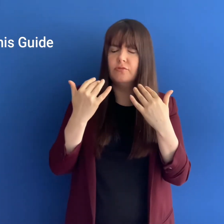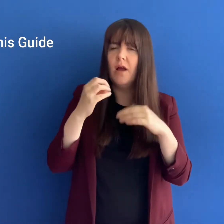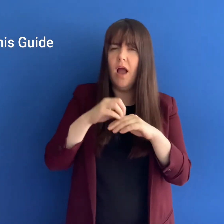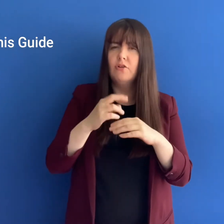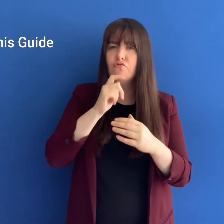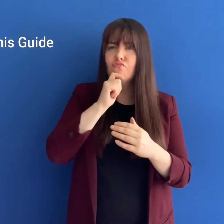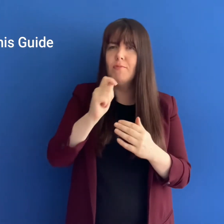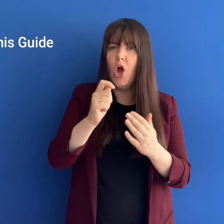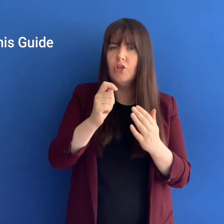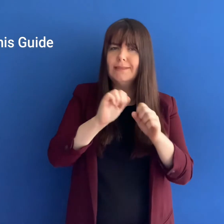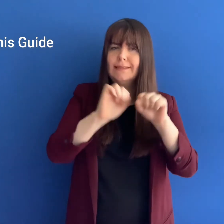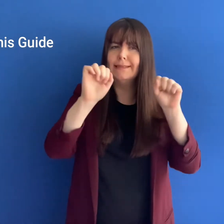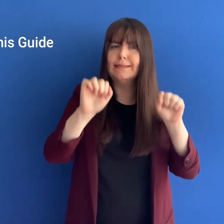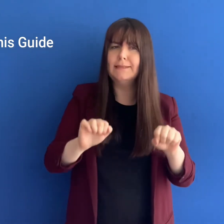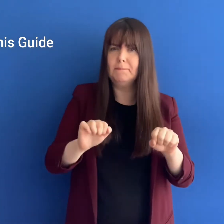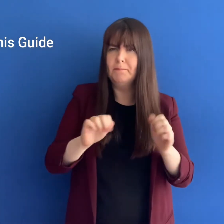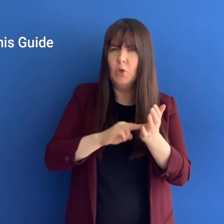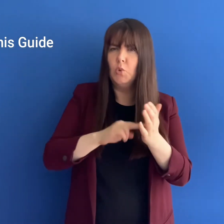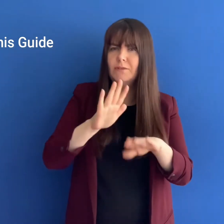what the information on the reporting system is used for,